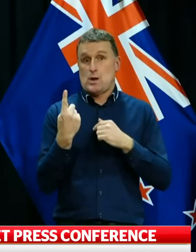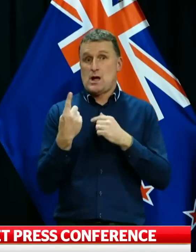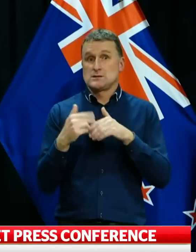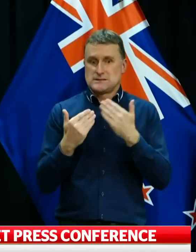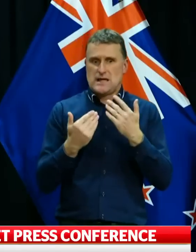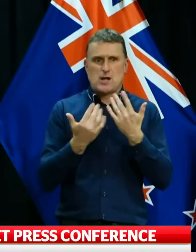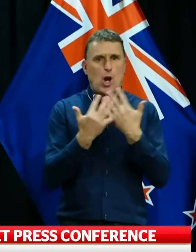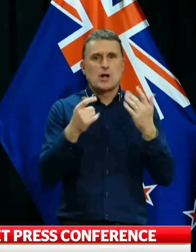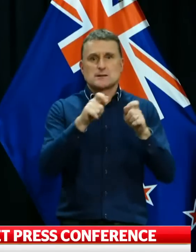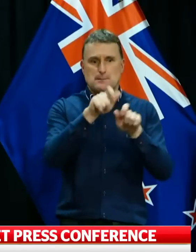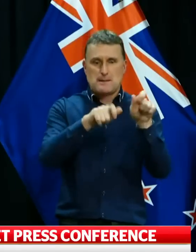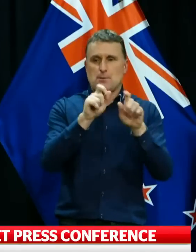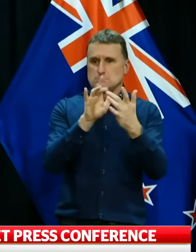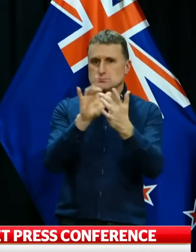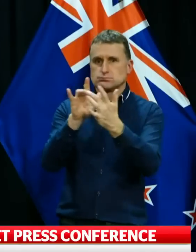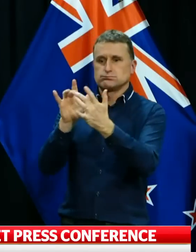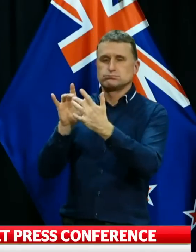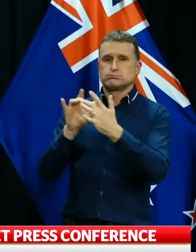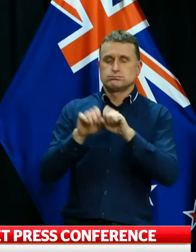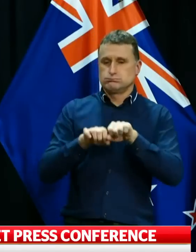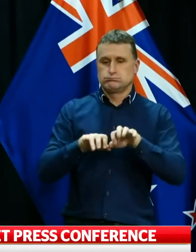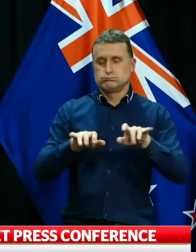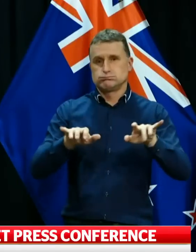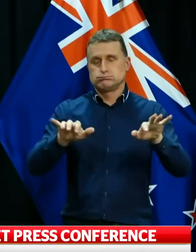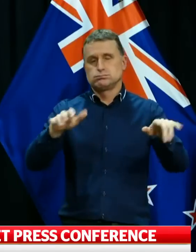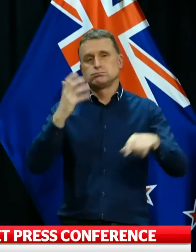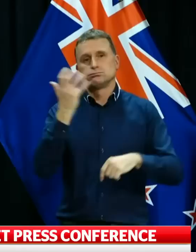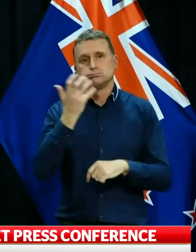is longer too. What would that require of someone who is...